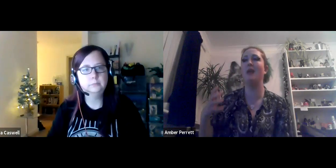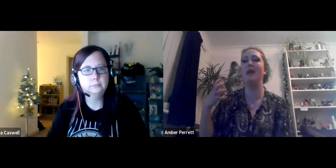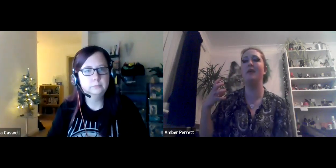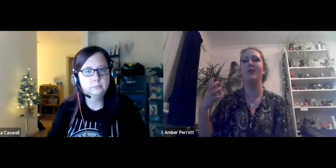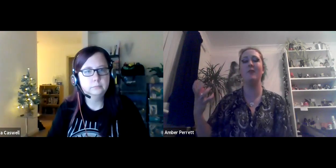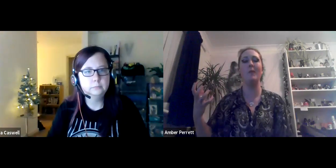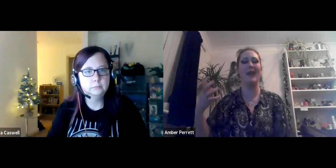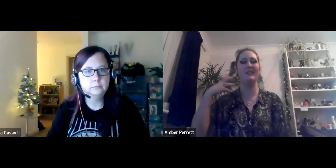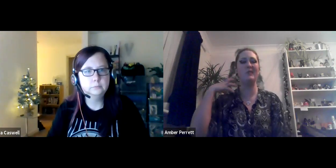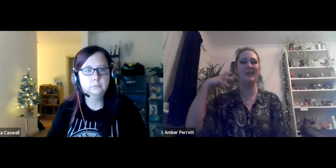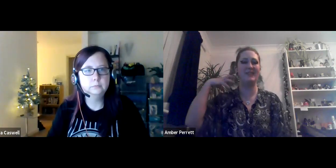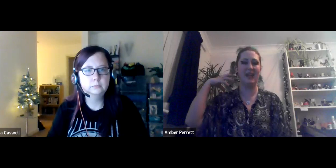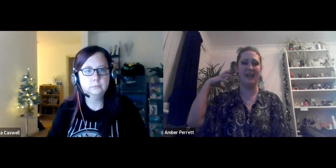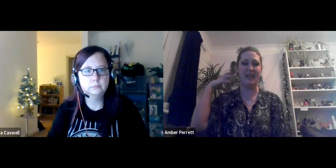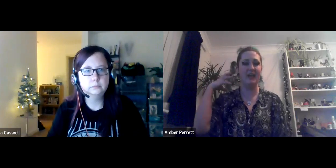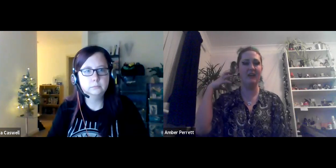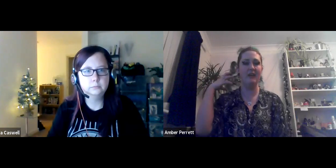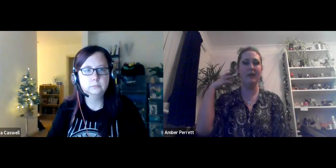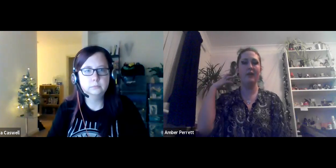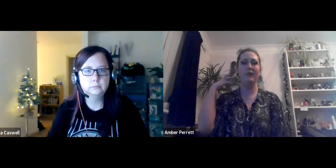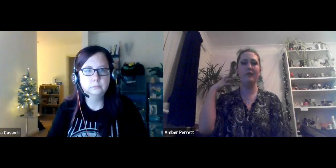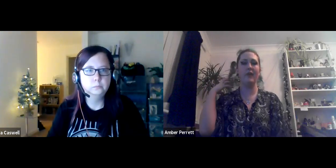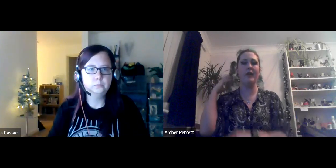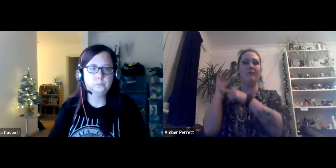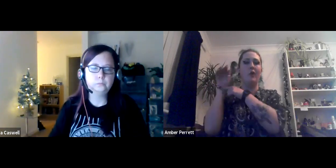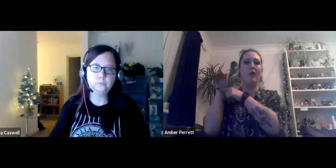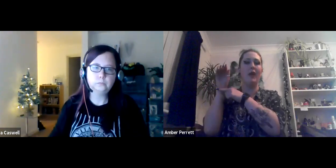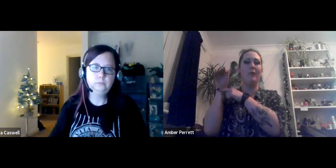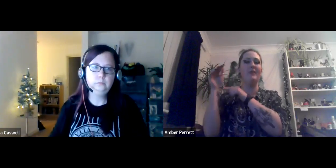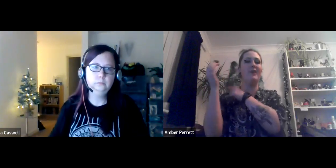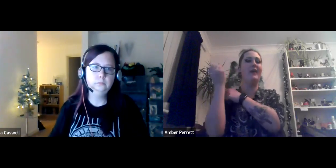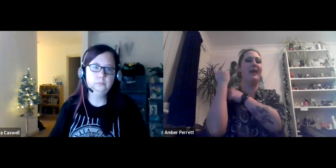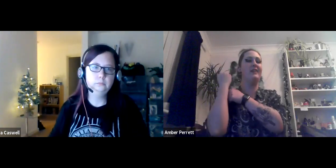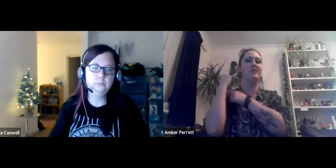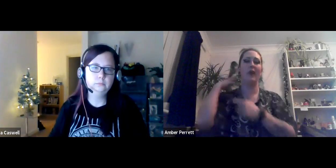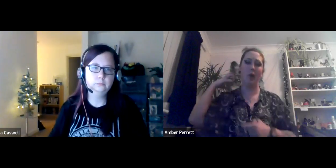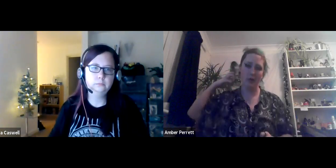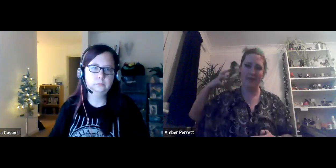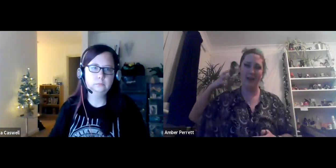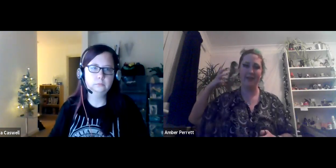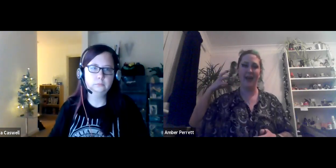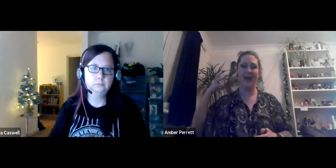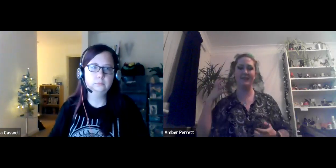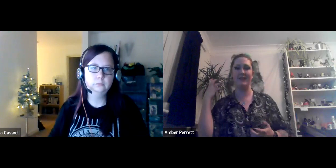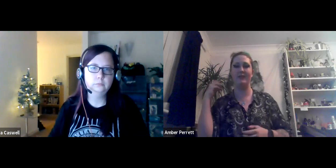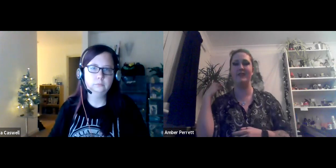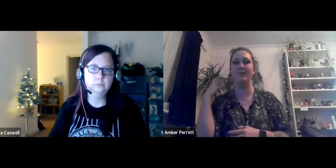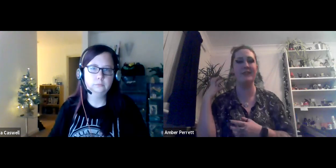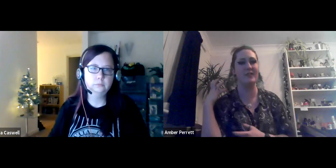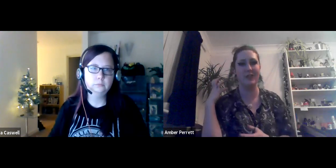timeline for when we get into it is done here. So like you've got like when we start getting into it, a lot of it like the hands are for some reason just